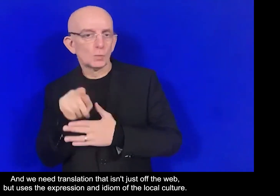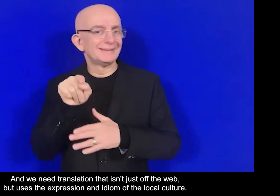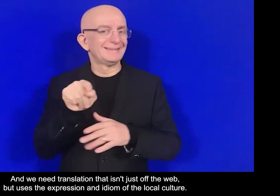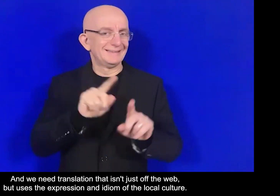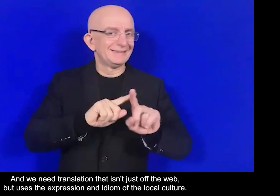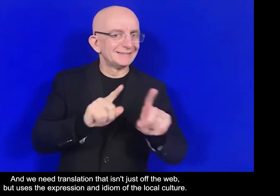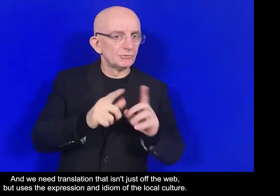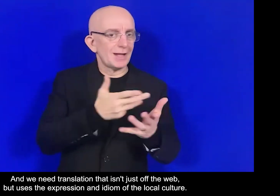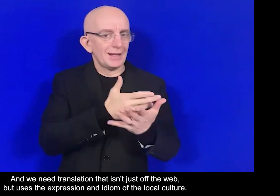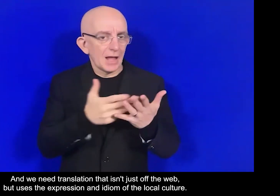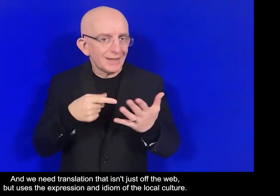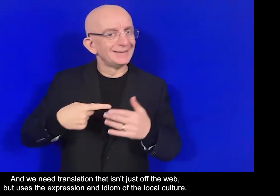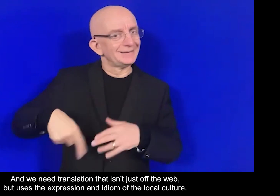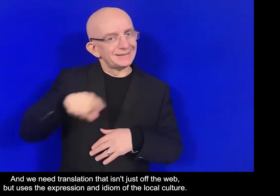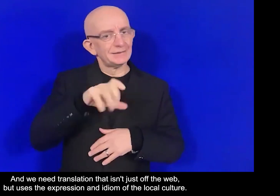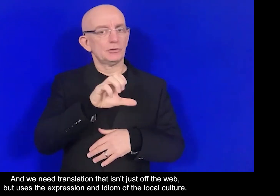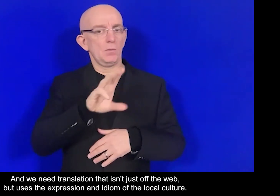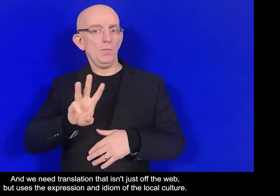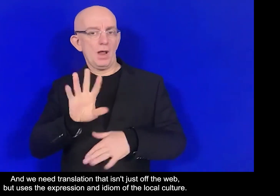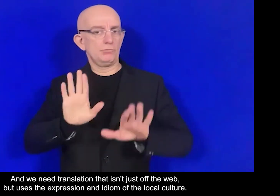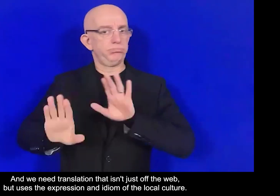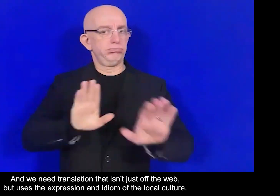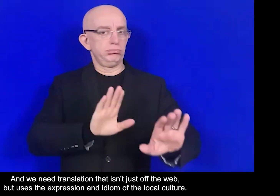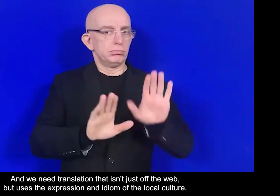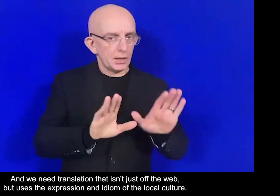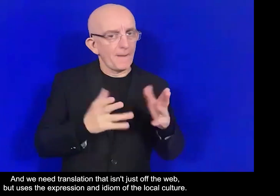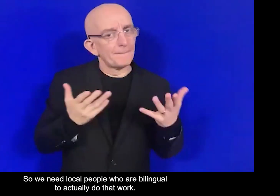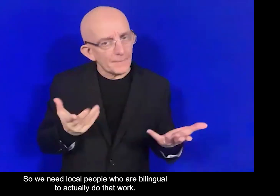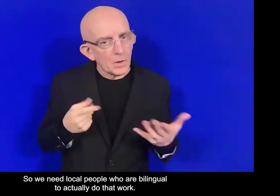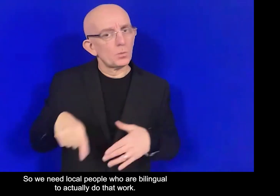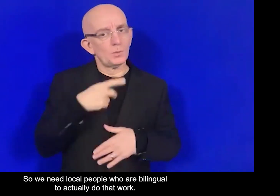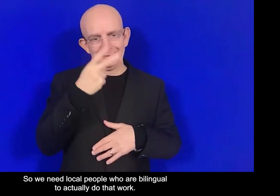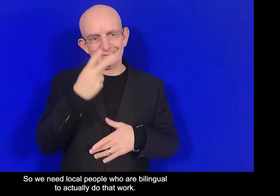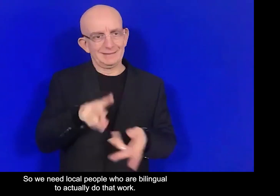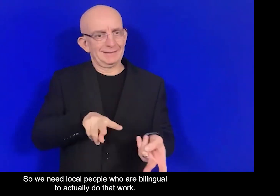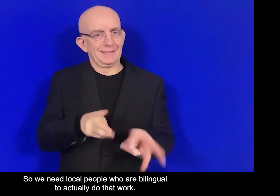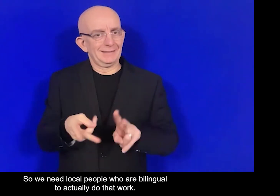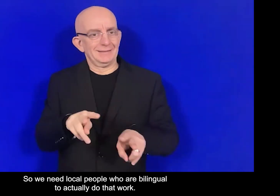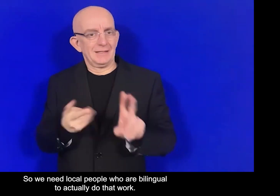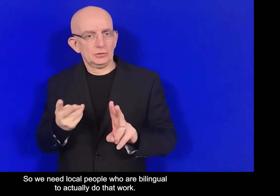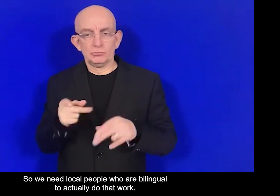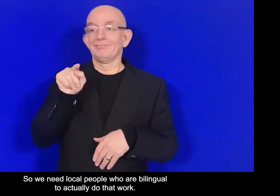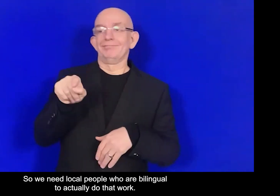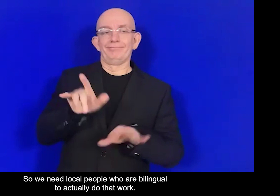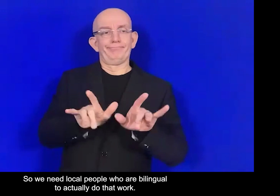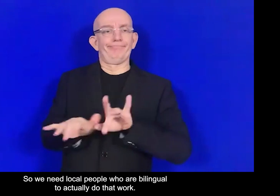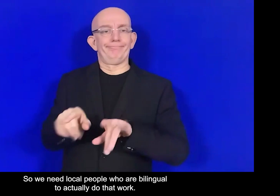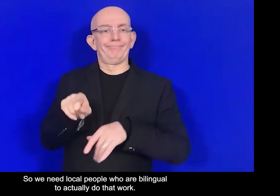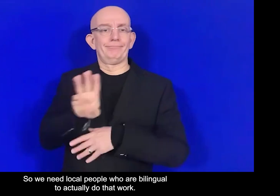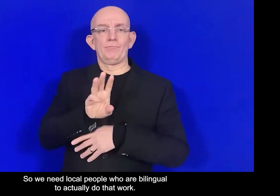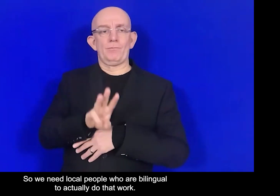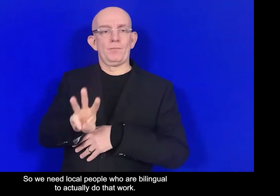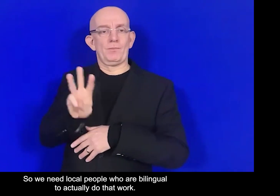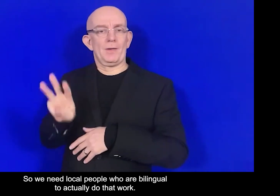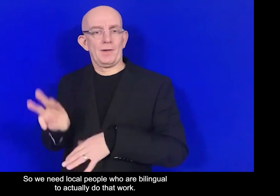but uses the expression and idiom of the local culture. So we need local people who are bilingual to actually do